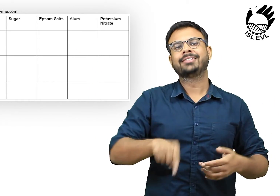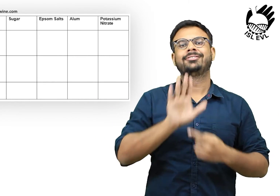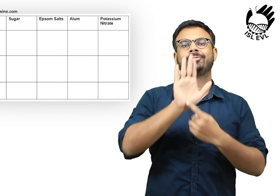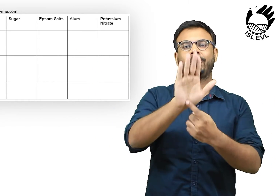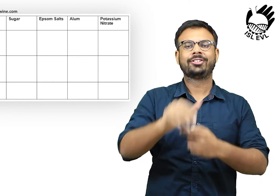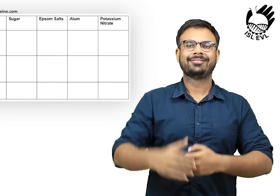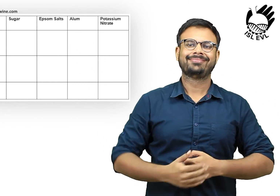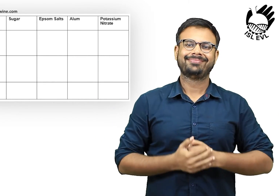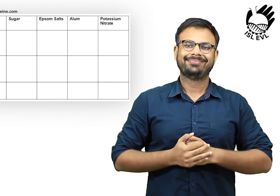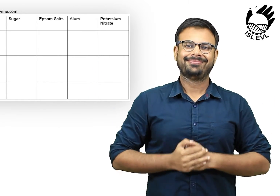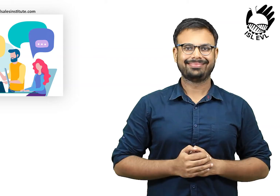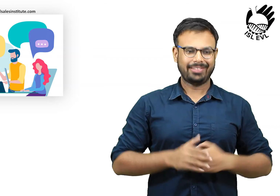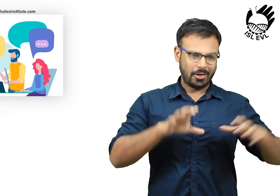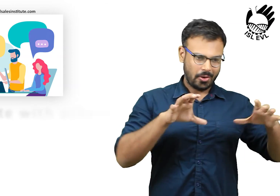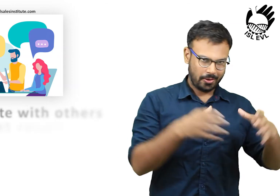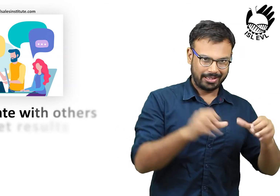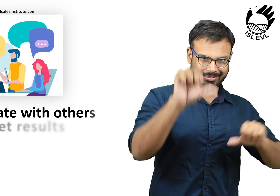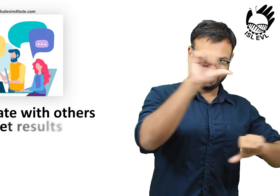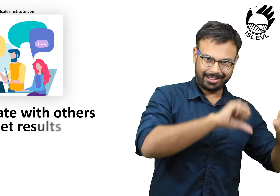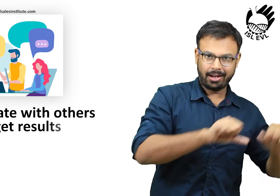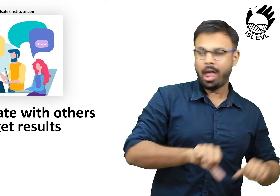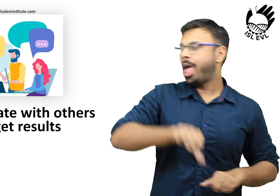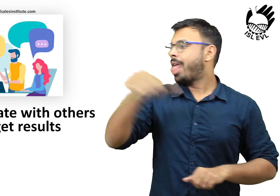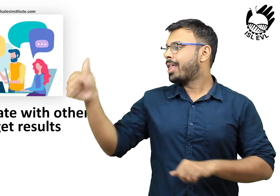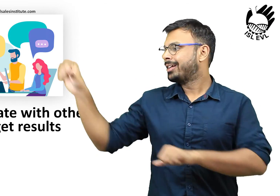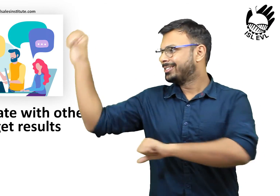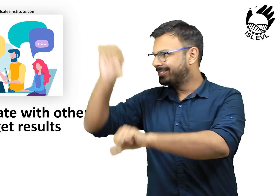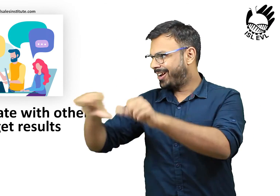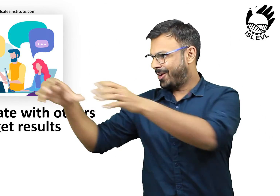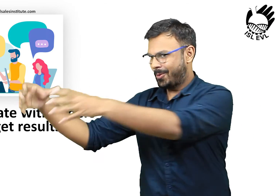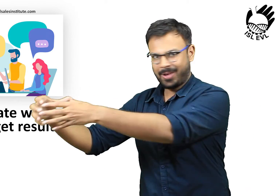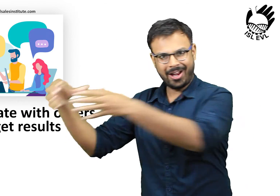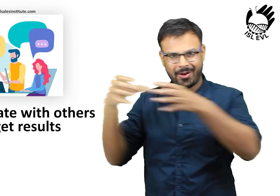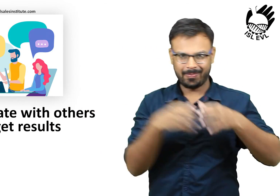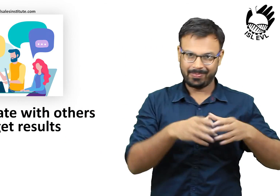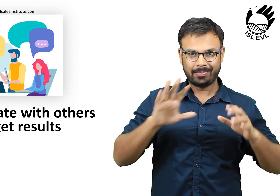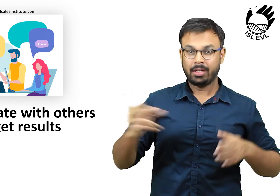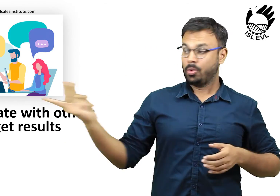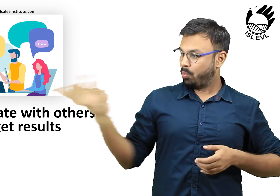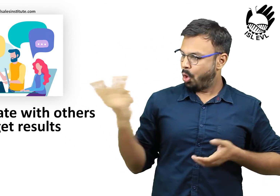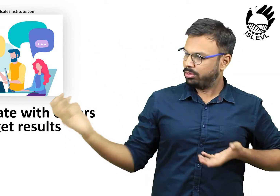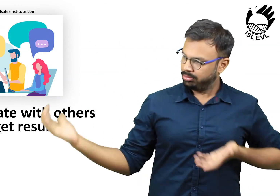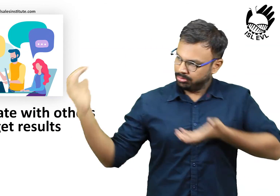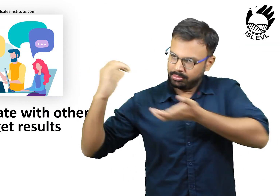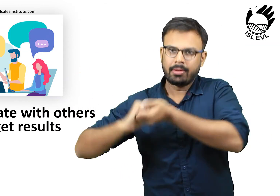I. Collaborate with others to get the best results for all the samples.